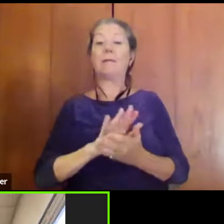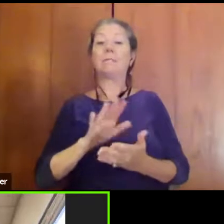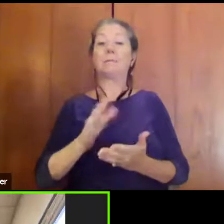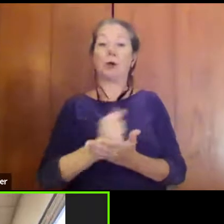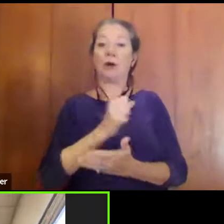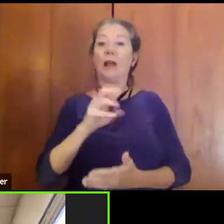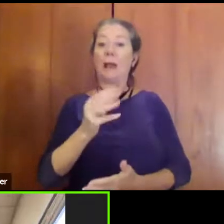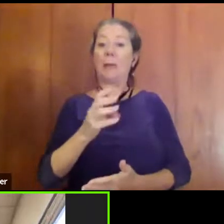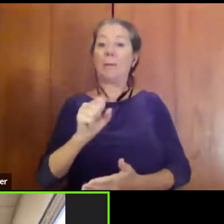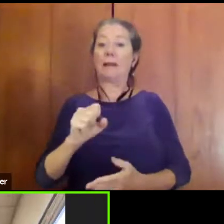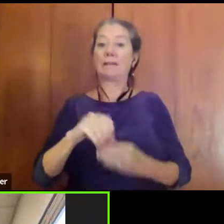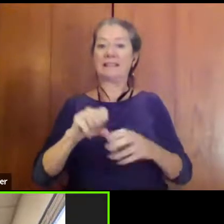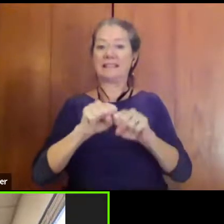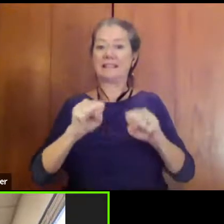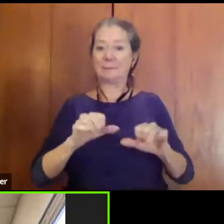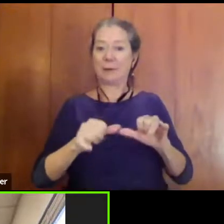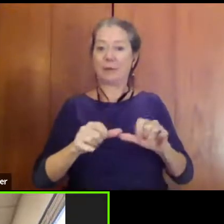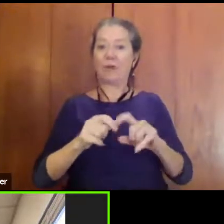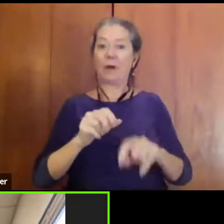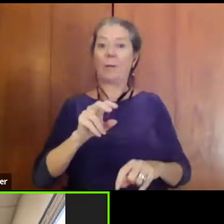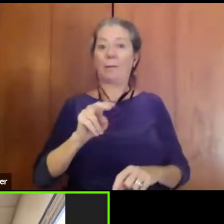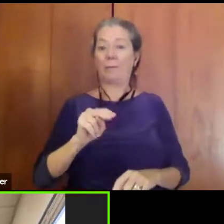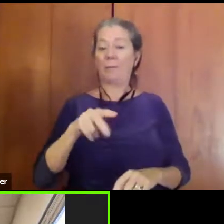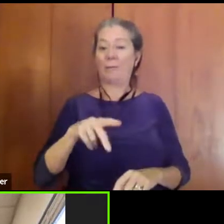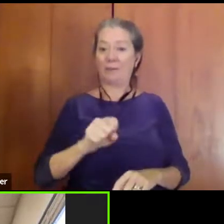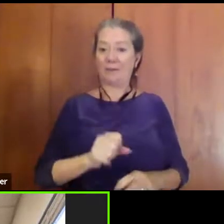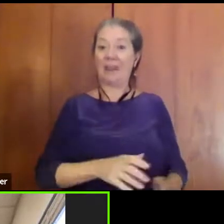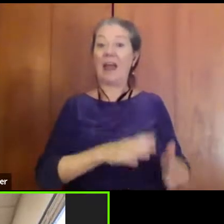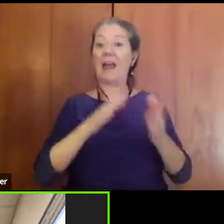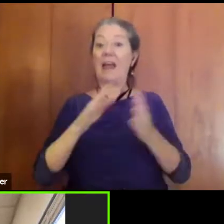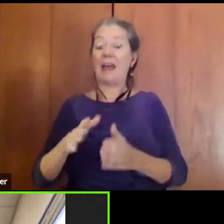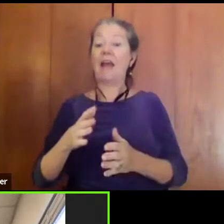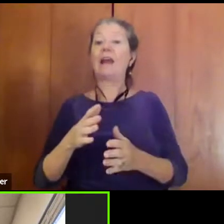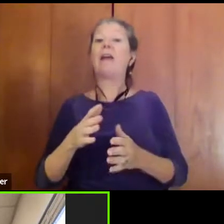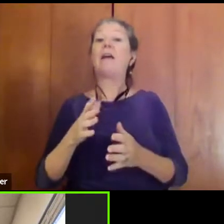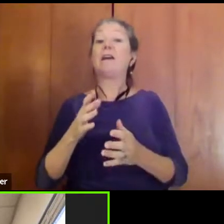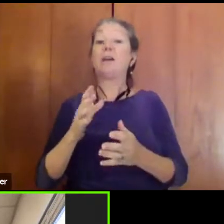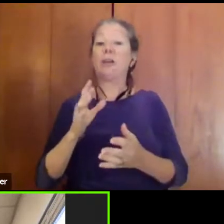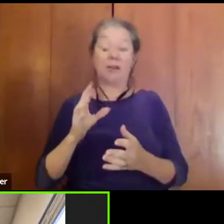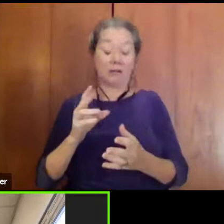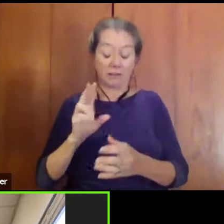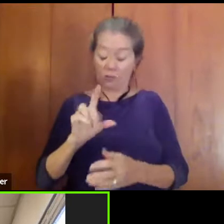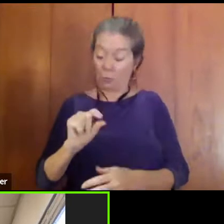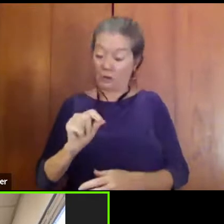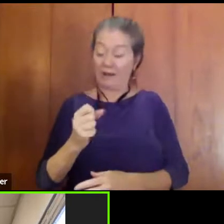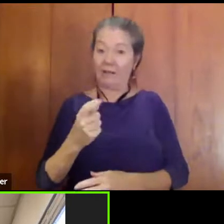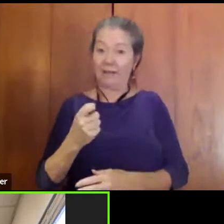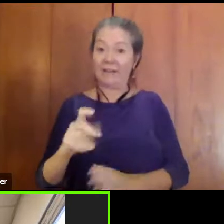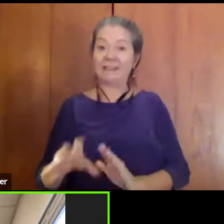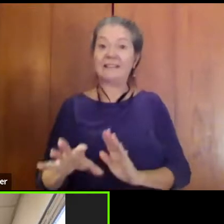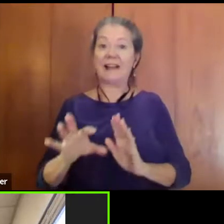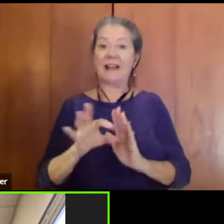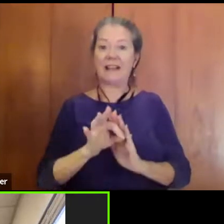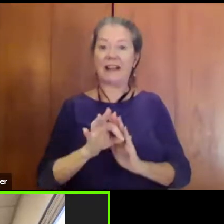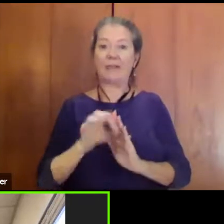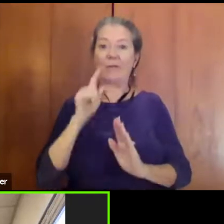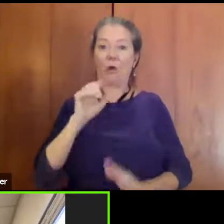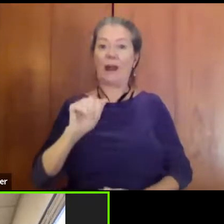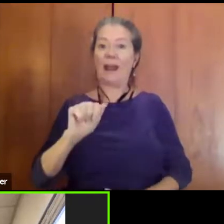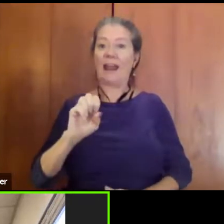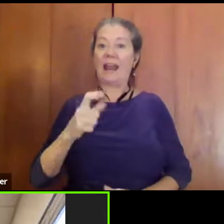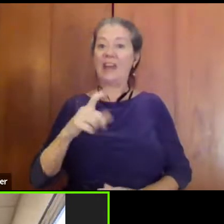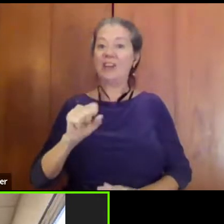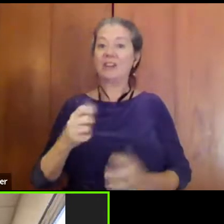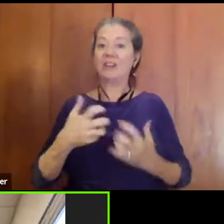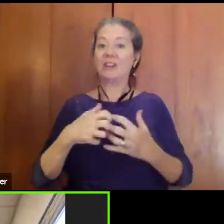engineering from the Naval Postgraduate School. Shortly thereafter, in 2011, he was selected as the Aegis Integrated Air and